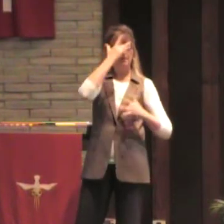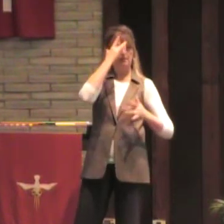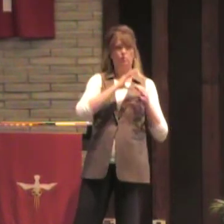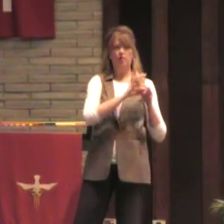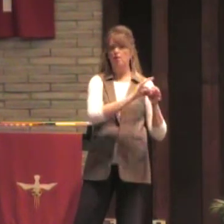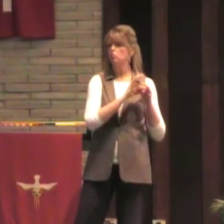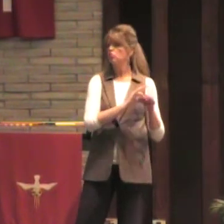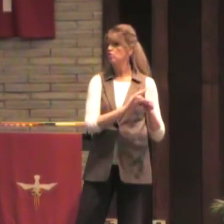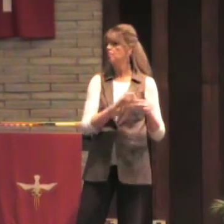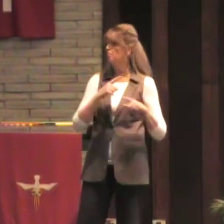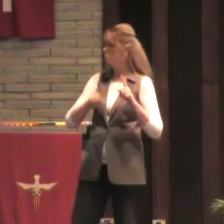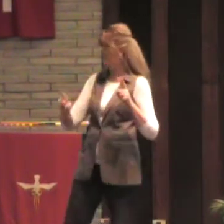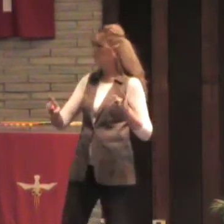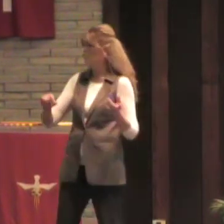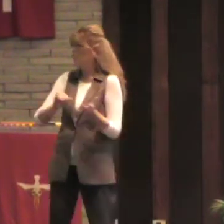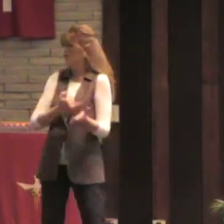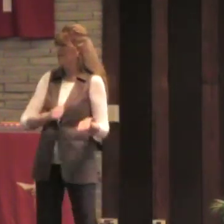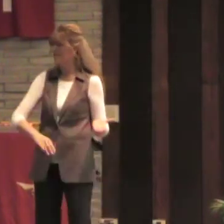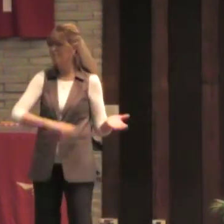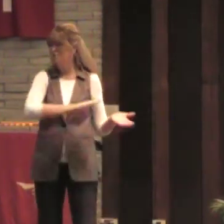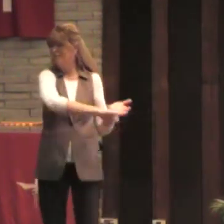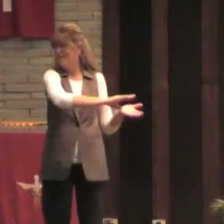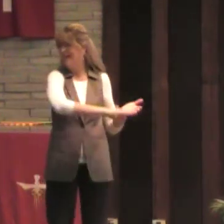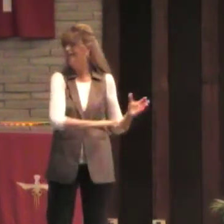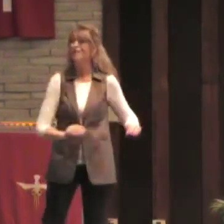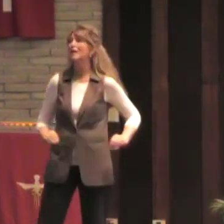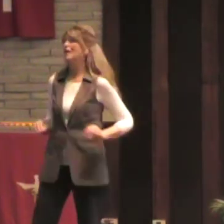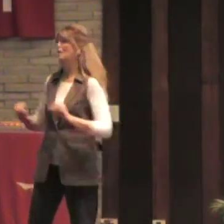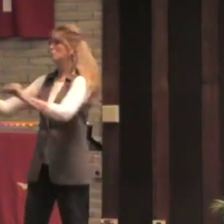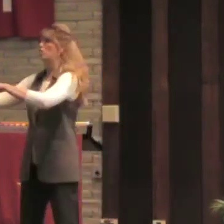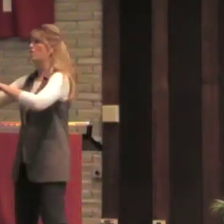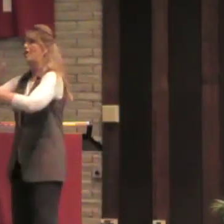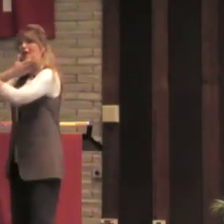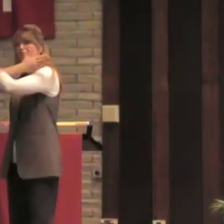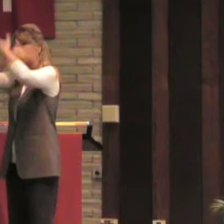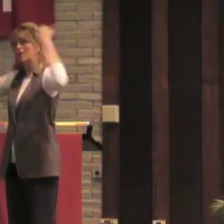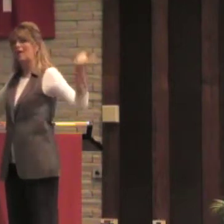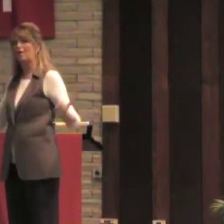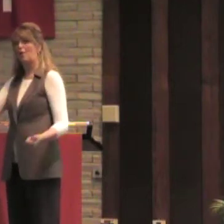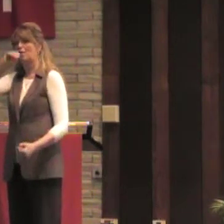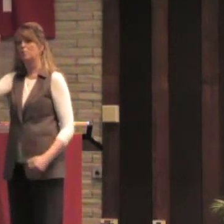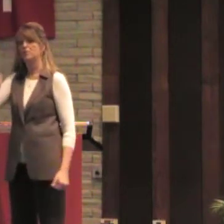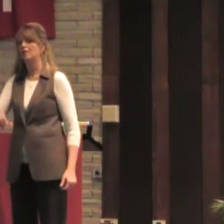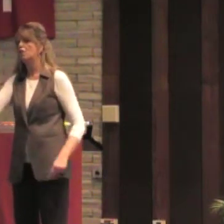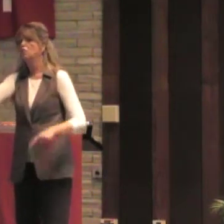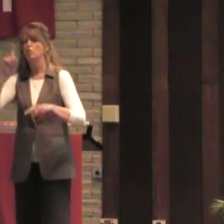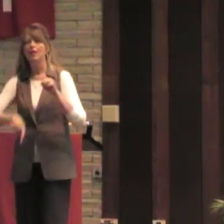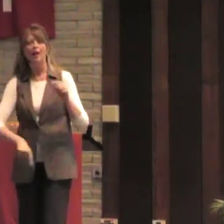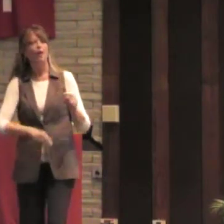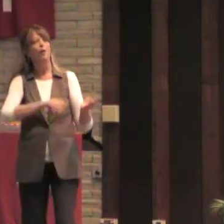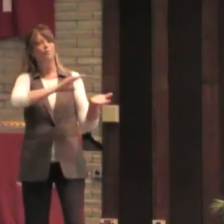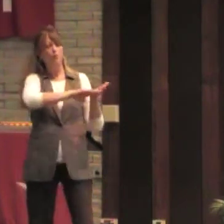person or stay in an ill relationship, but you can just forgive, move on, and don't think about it